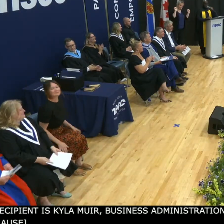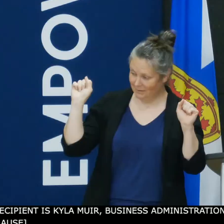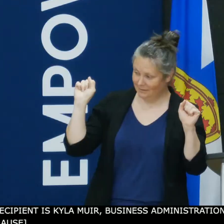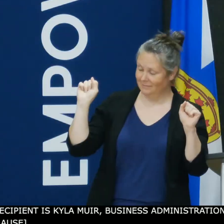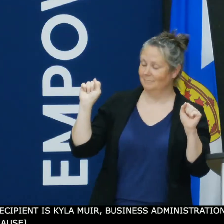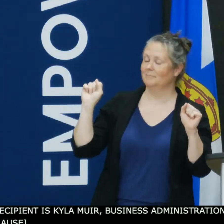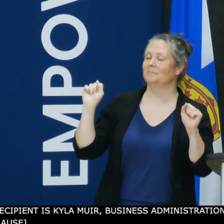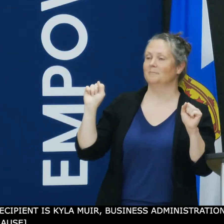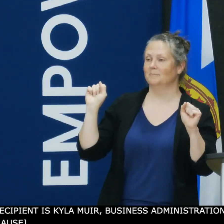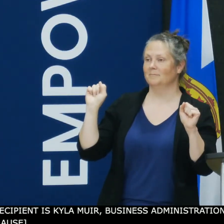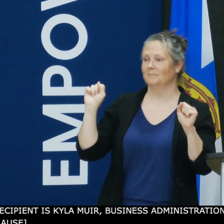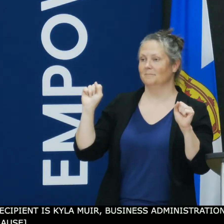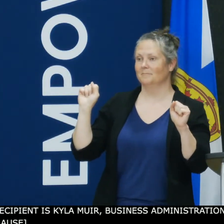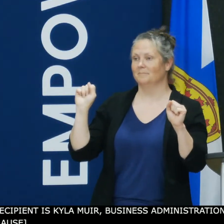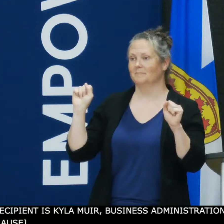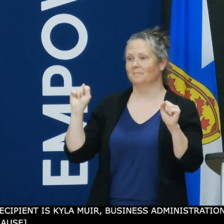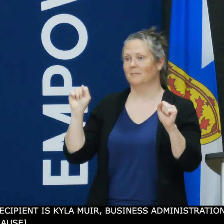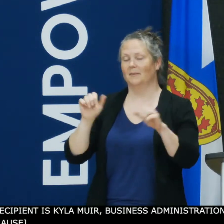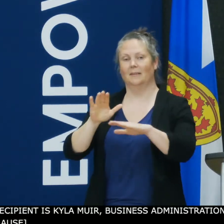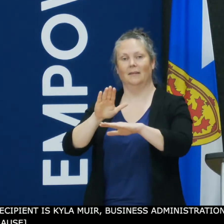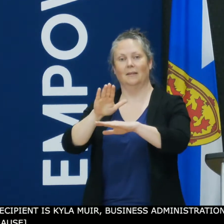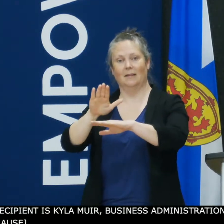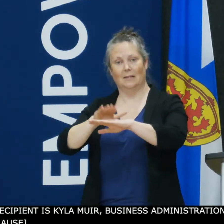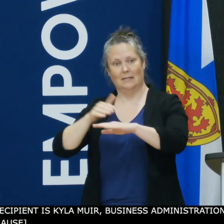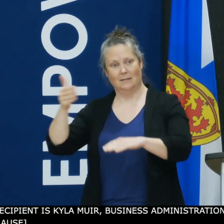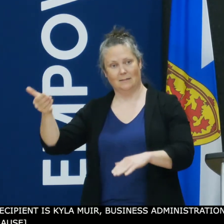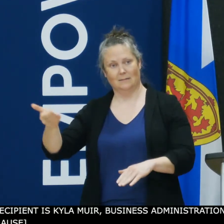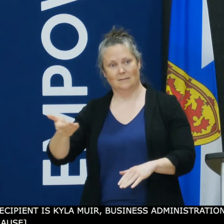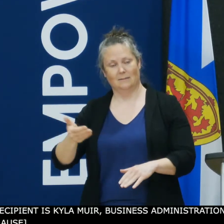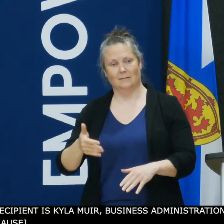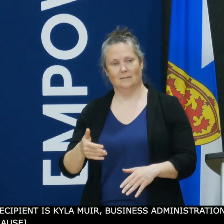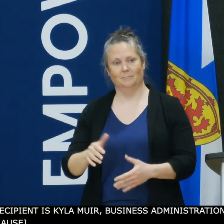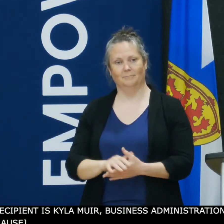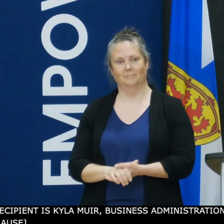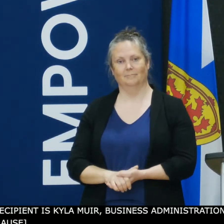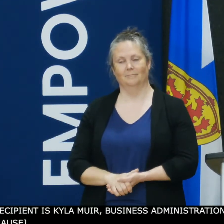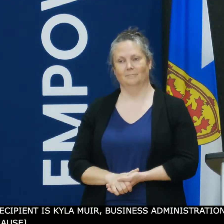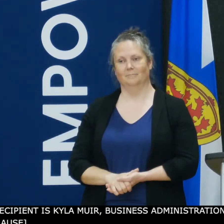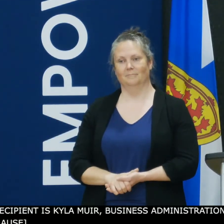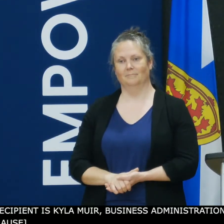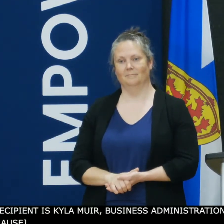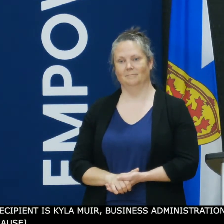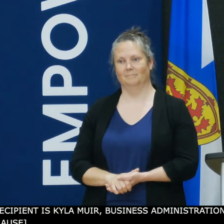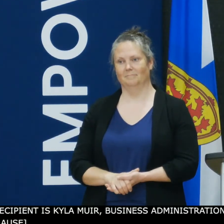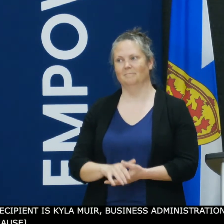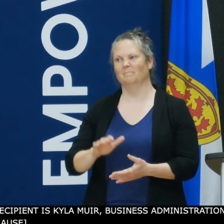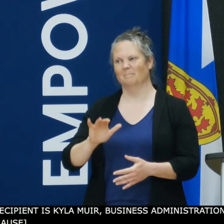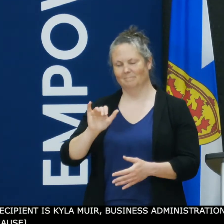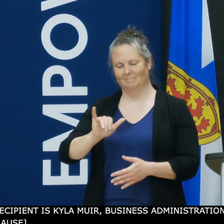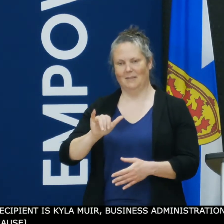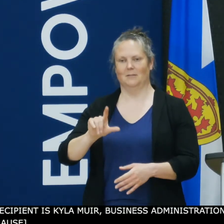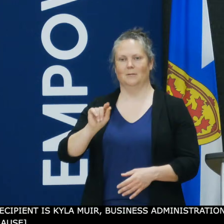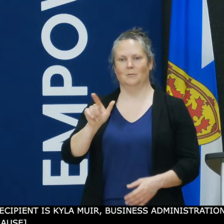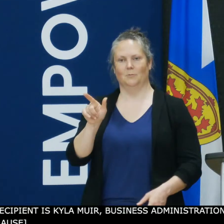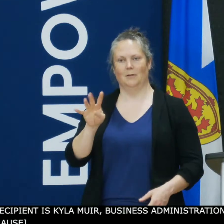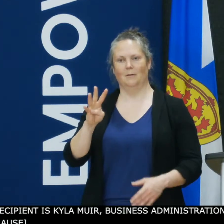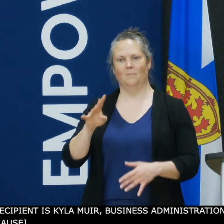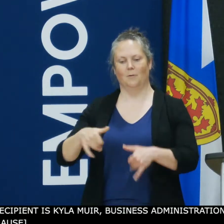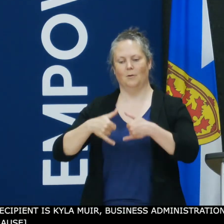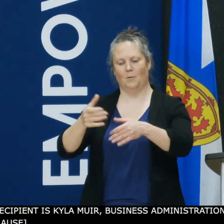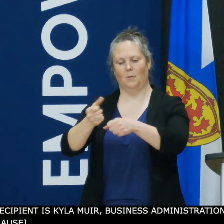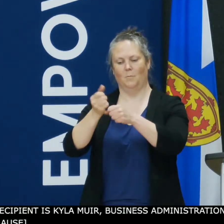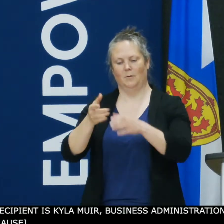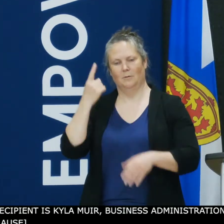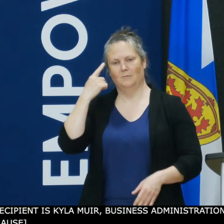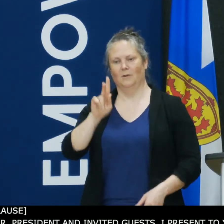Mr. President and invited guests, I present to you the 2024 award winners for the Kingstec campus,